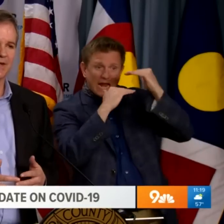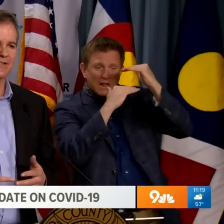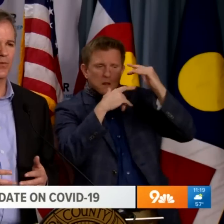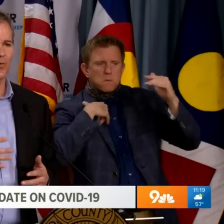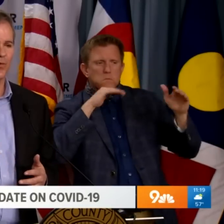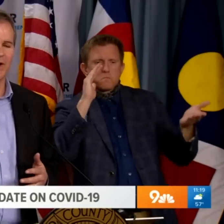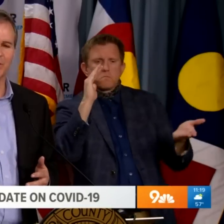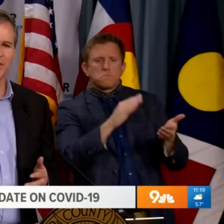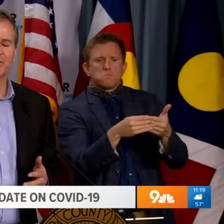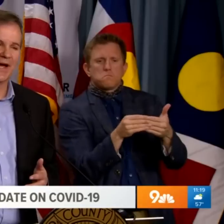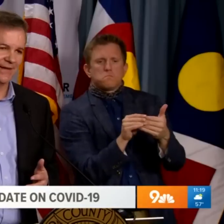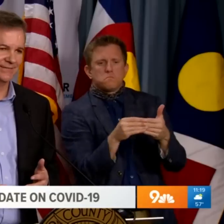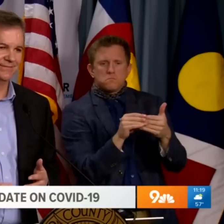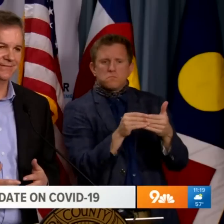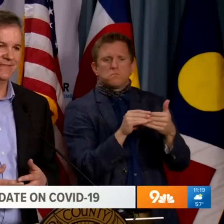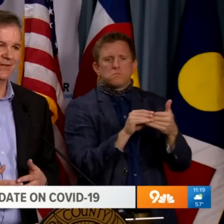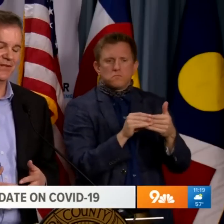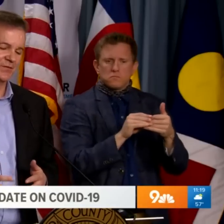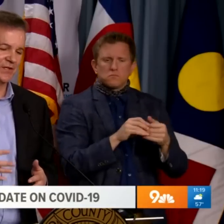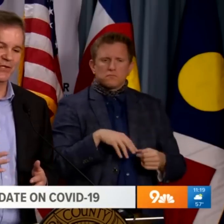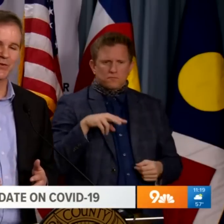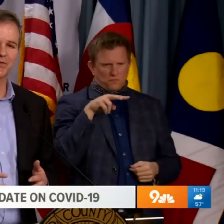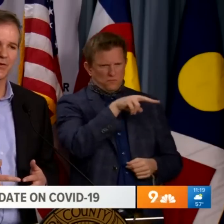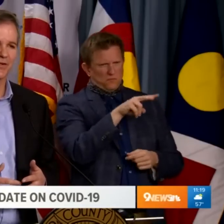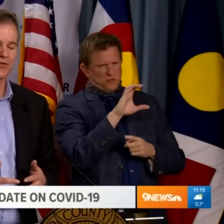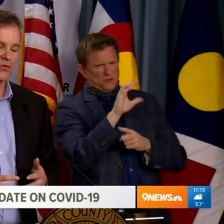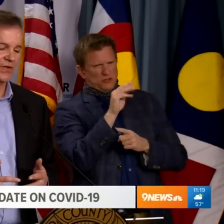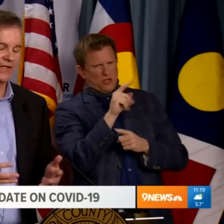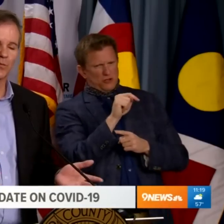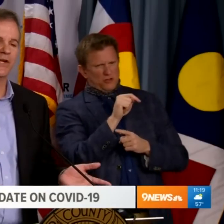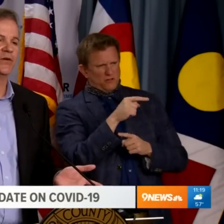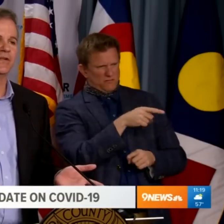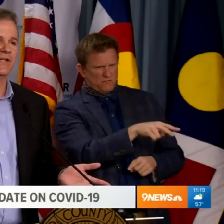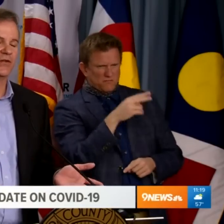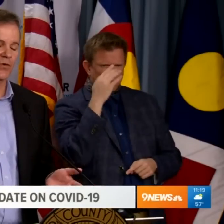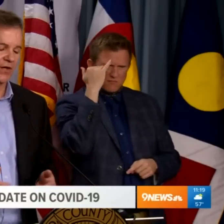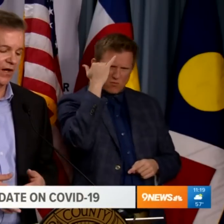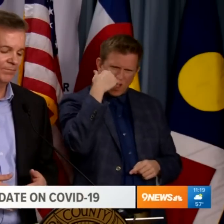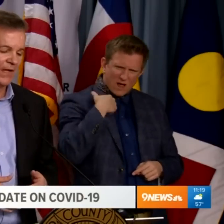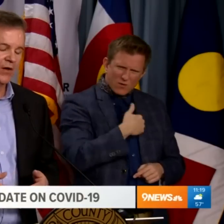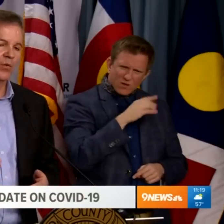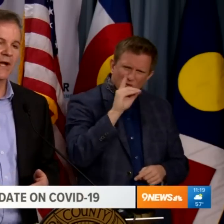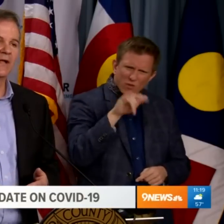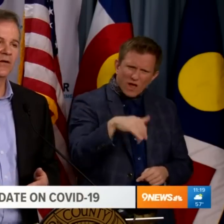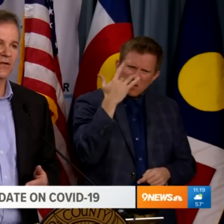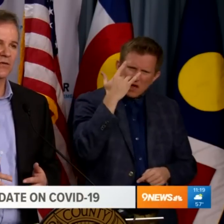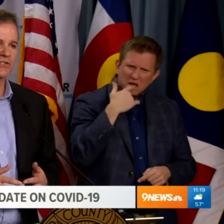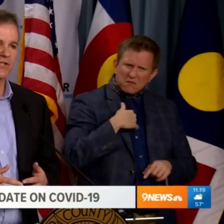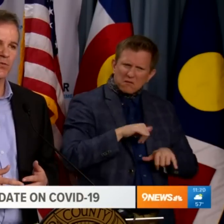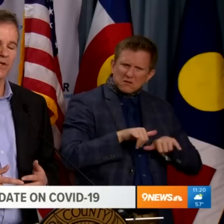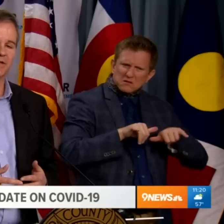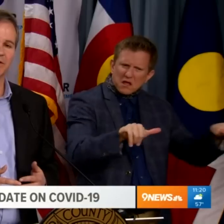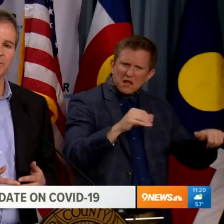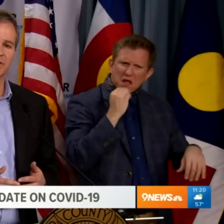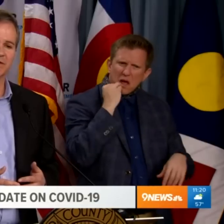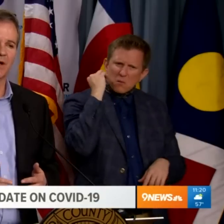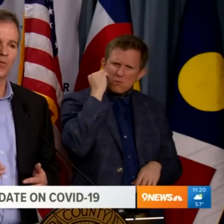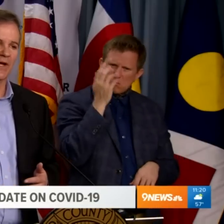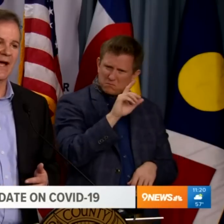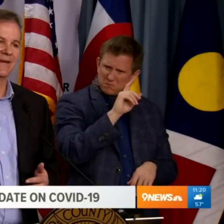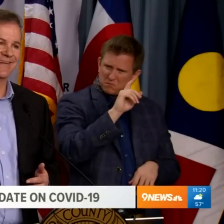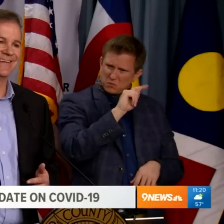number of cases that we're seeing being admitted. Those are two very important criteria in terms of what we look at in